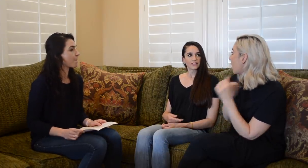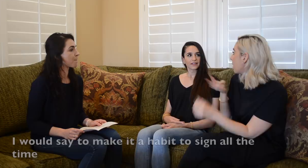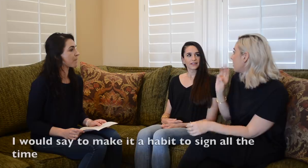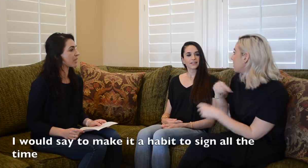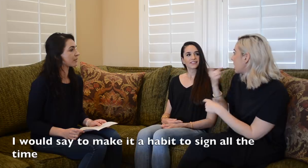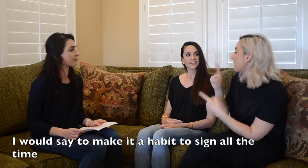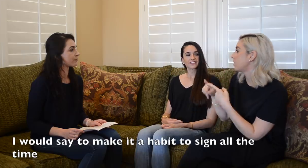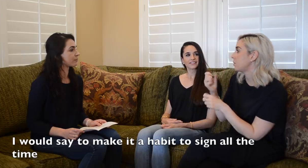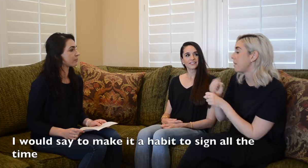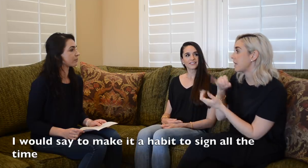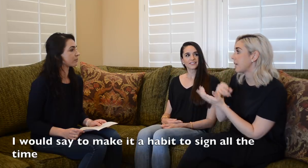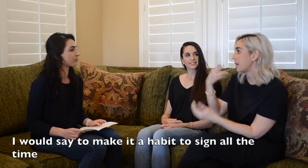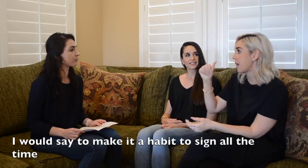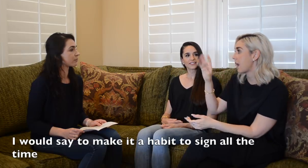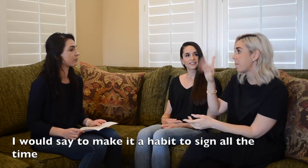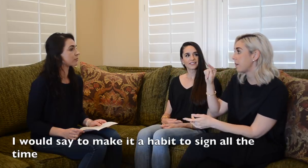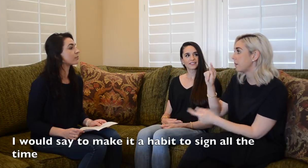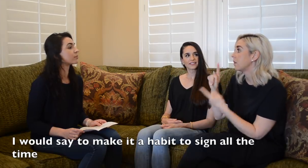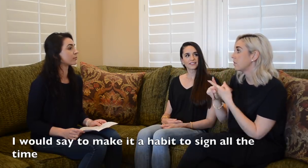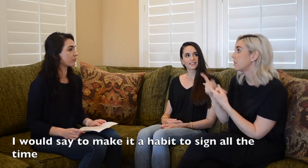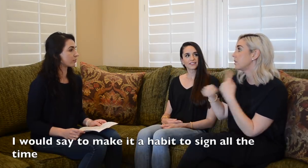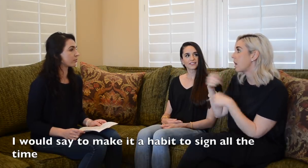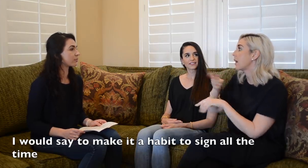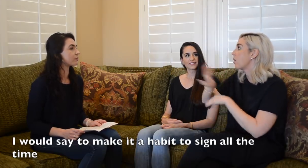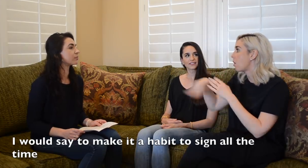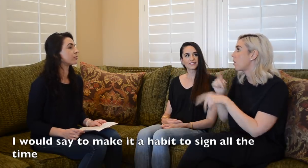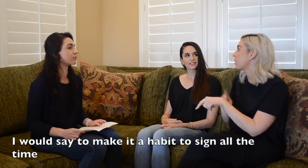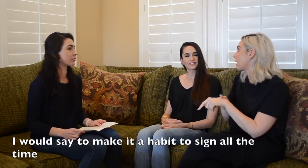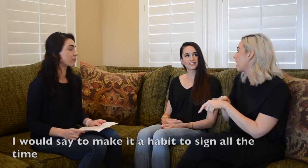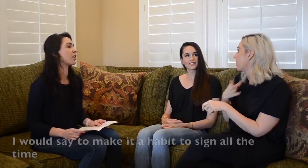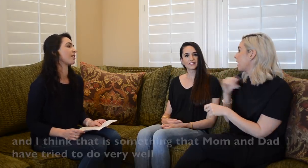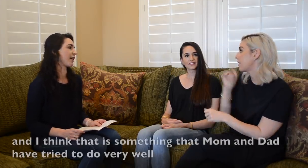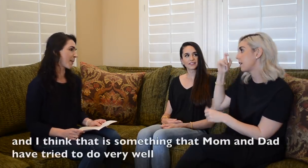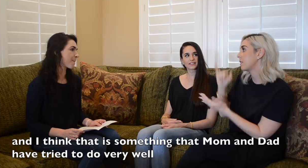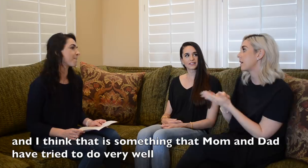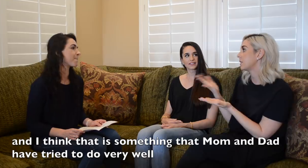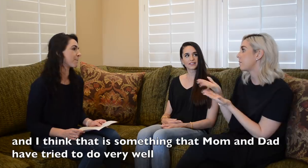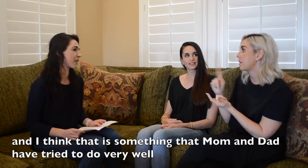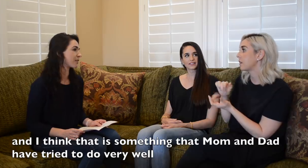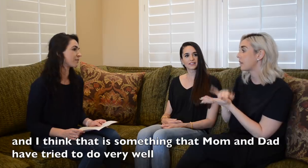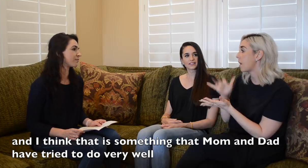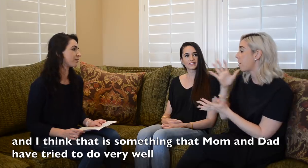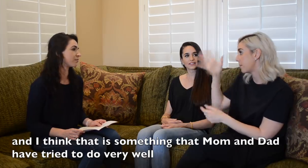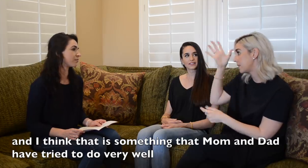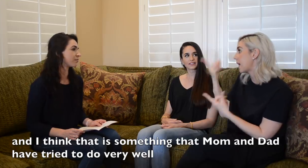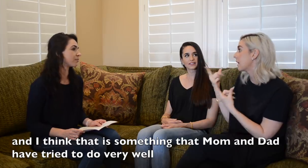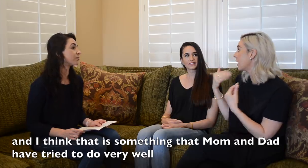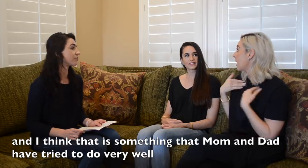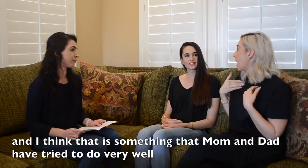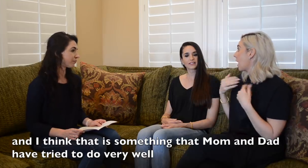I would say to make it a habit to sign all the time. And I think that's something that mom and dad